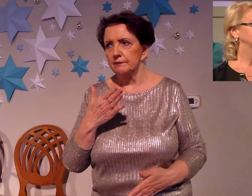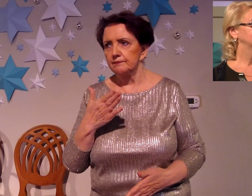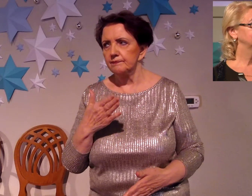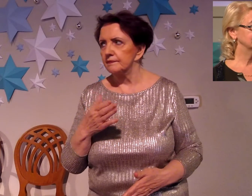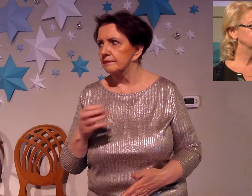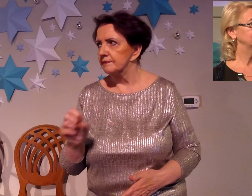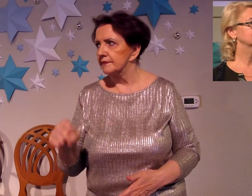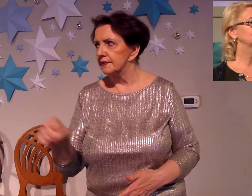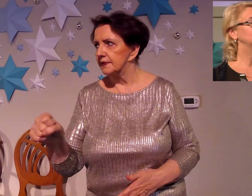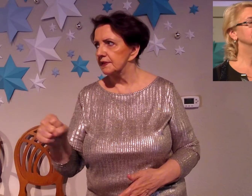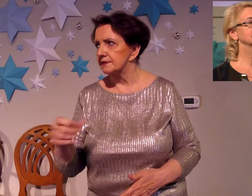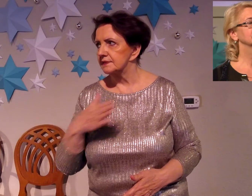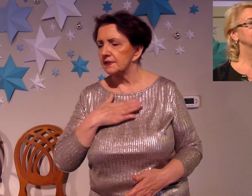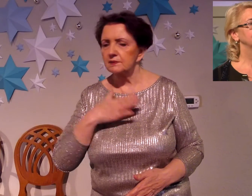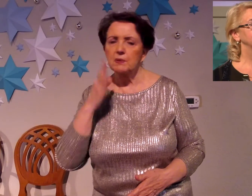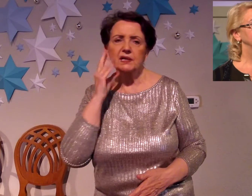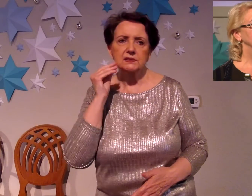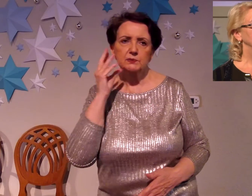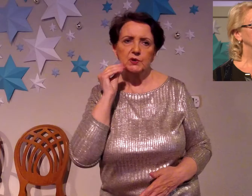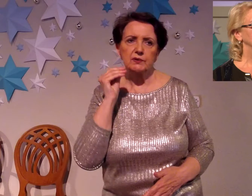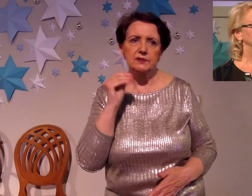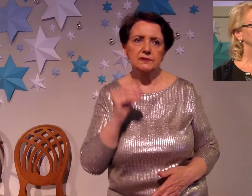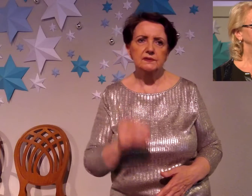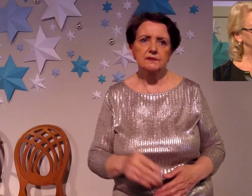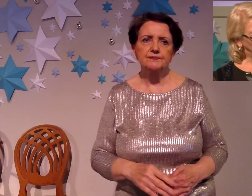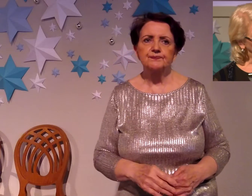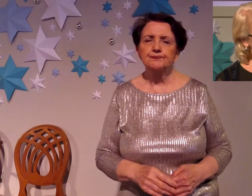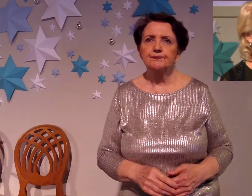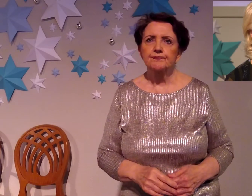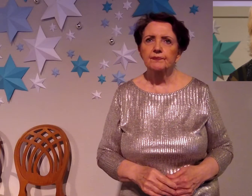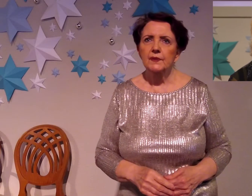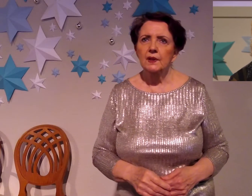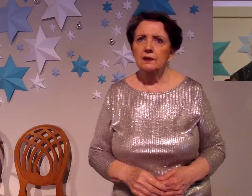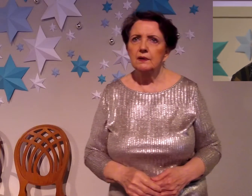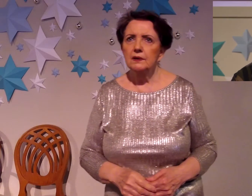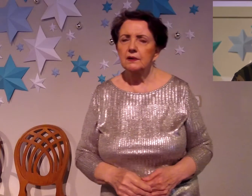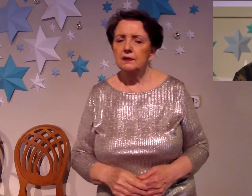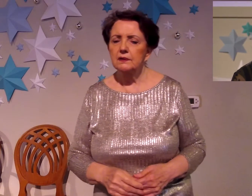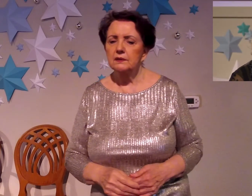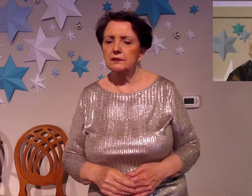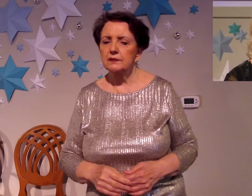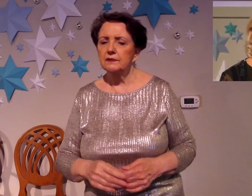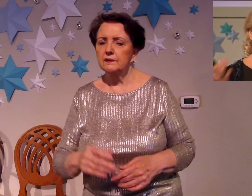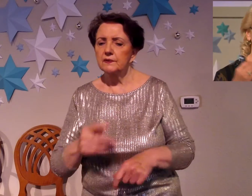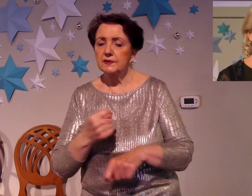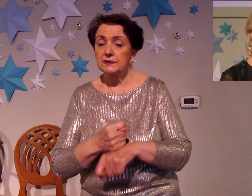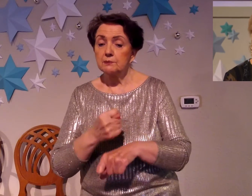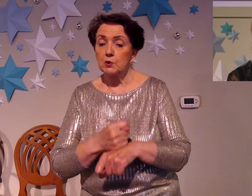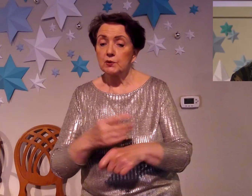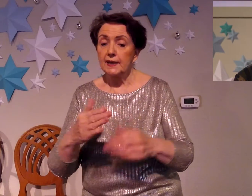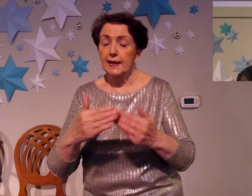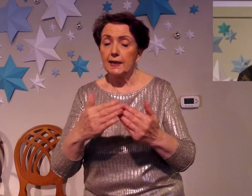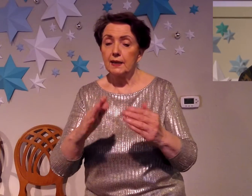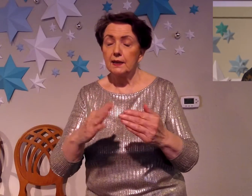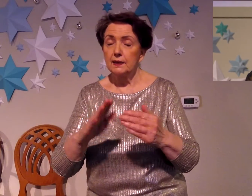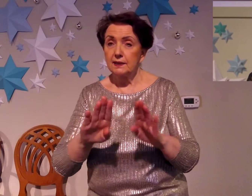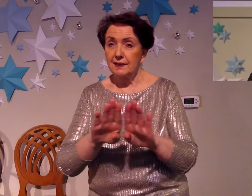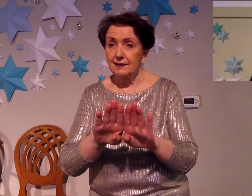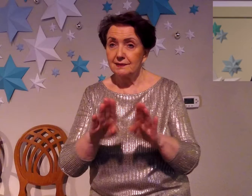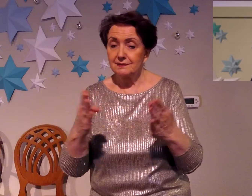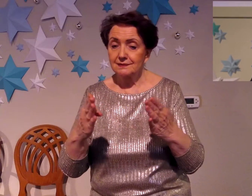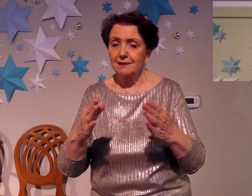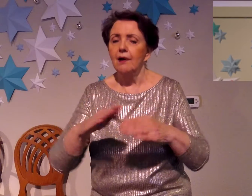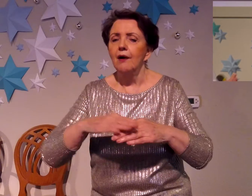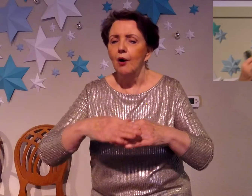Yes, that's my experience. Flinging open the gates of the temple. not closing them down, flinging